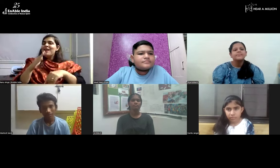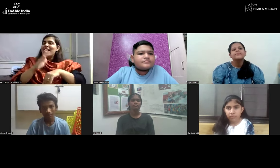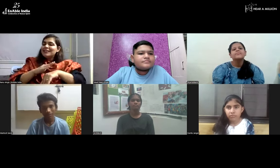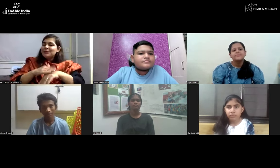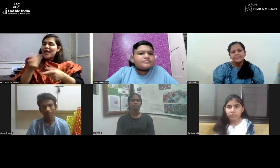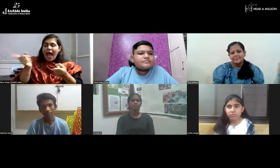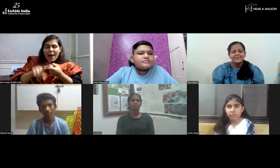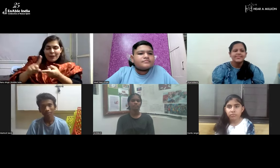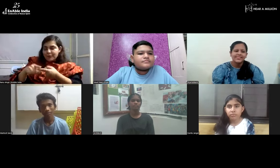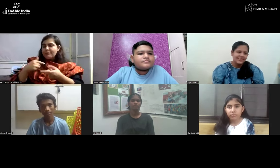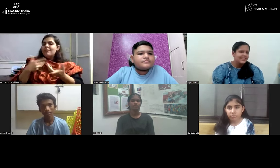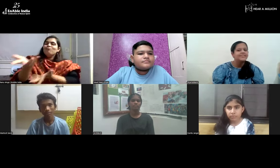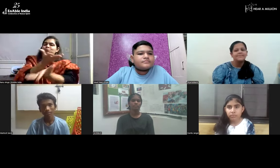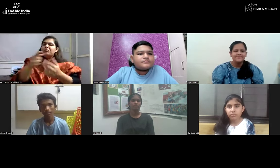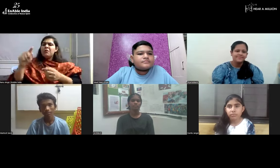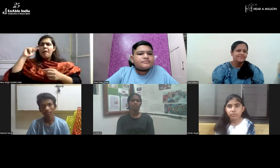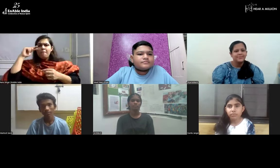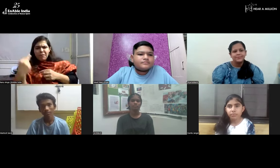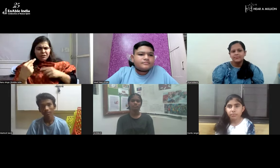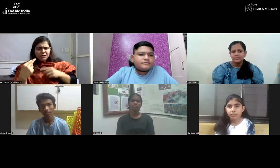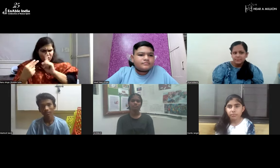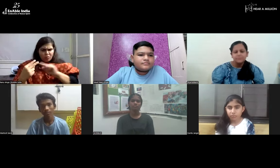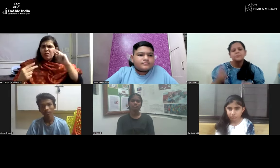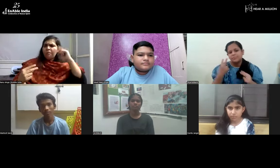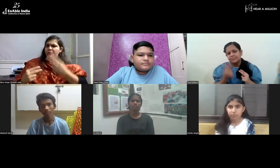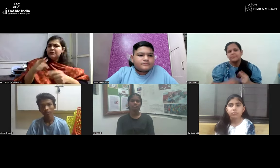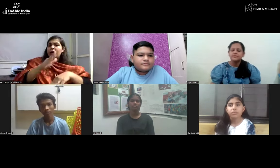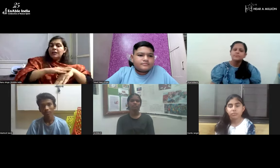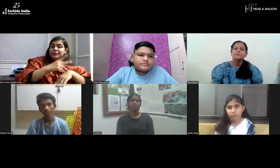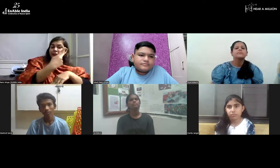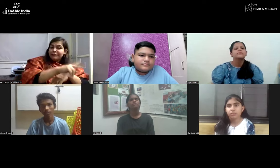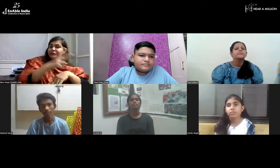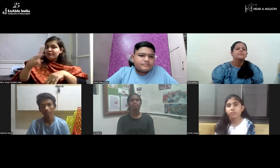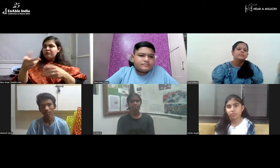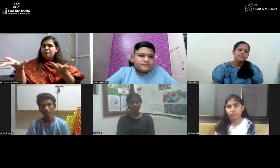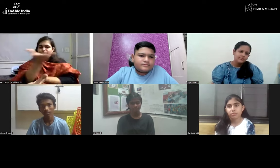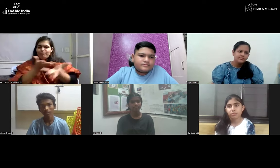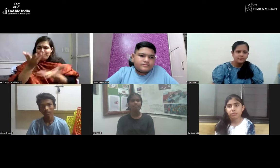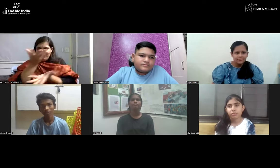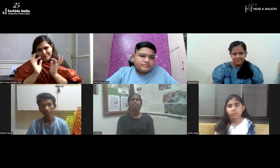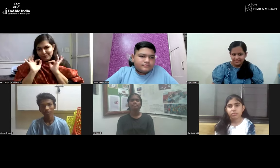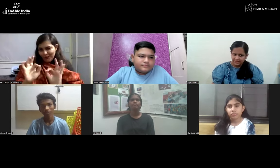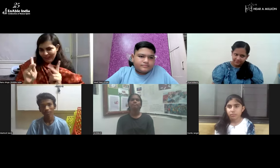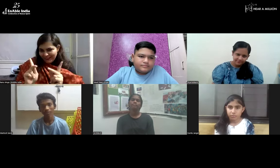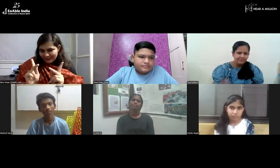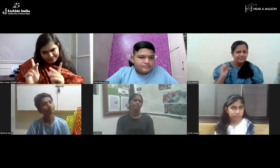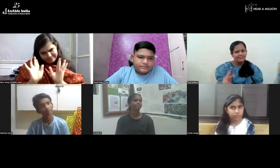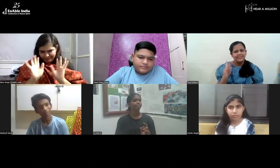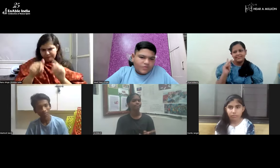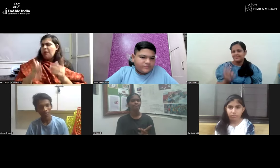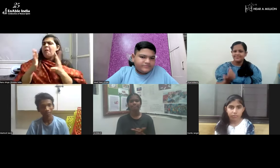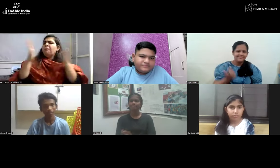so you're going to start something of your own in the future. Your parents would be supportive. Yes, yes, of course. Oh, that's lovely.